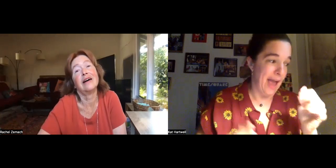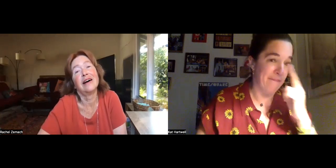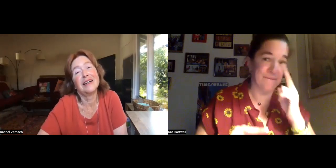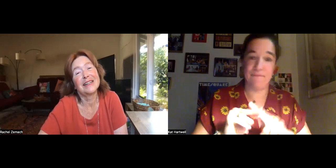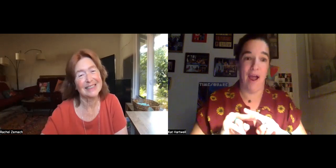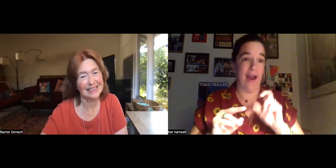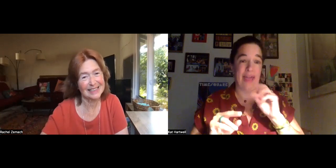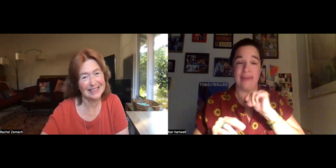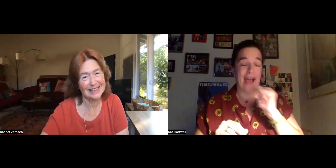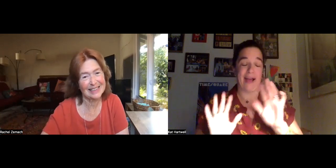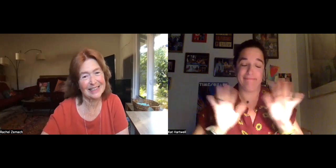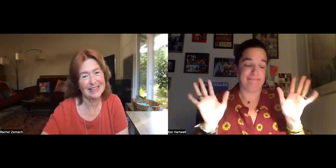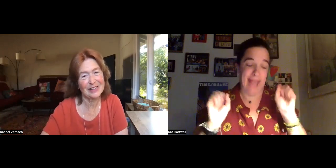Have fun in that, yeah.